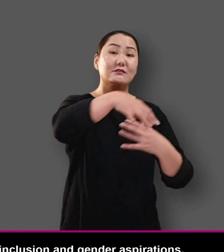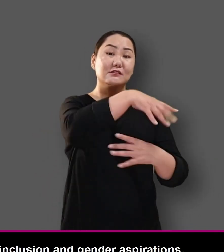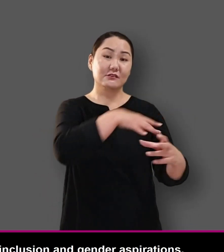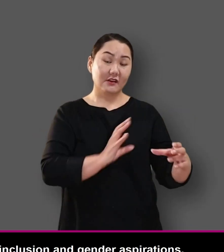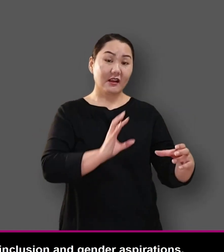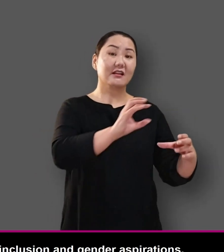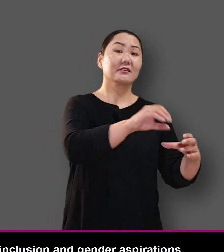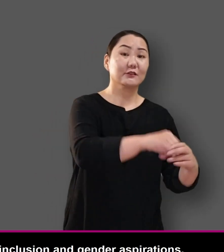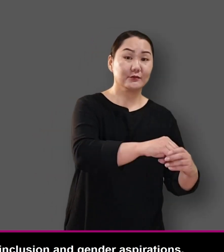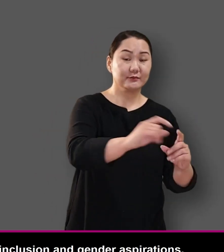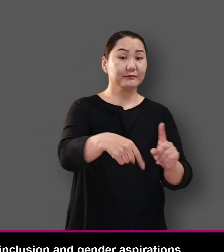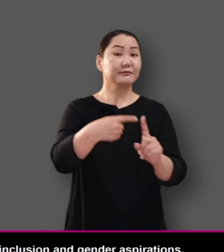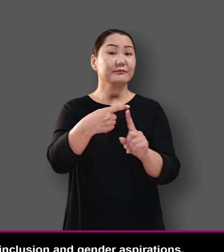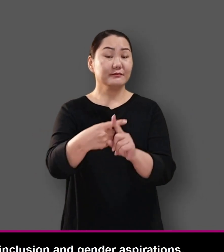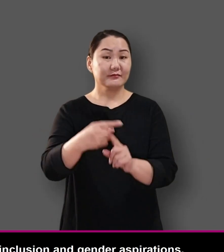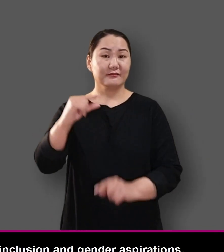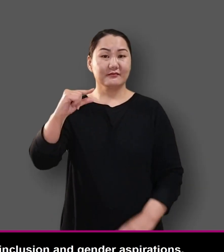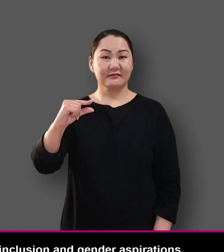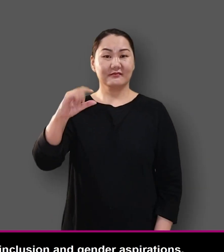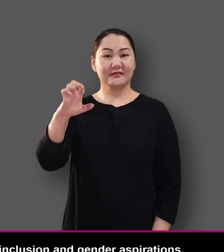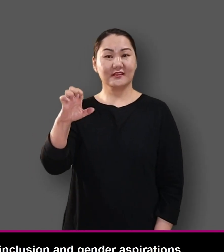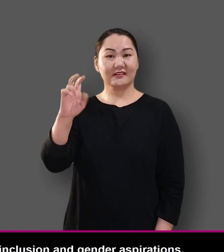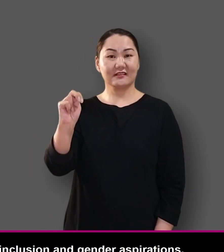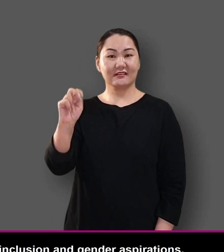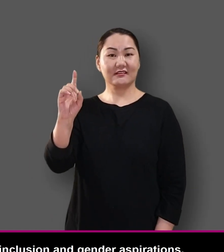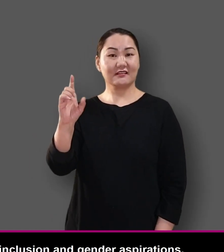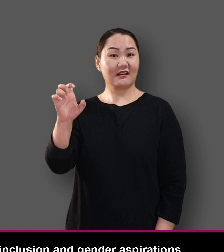In the delivery of our social inclusion and gender aspirations,